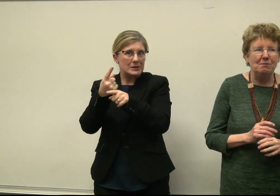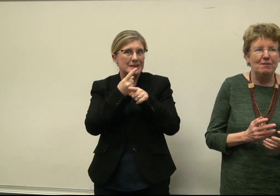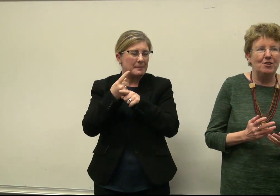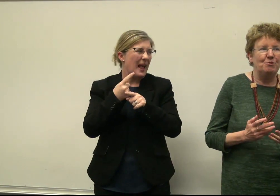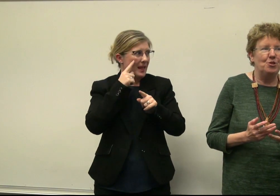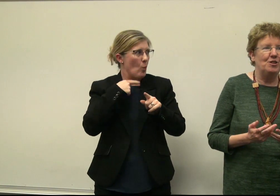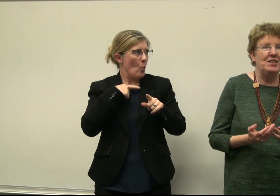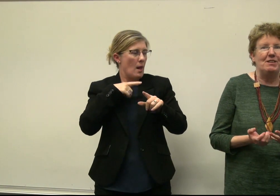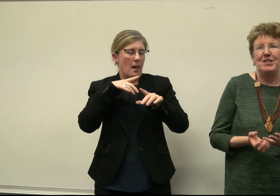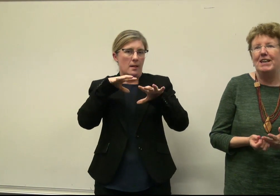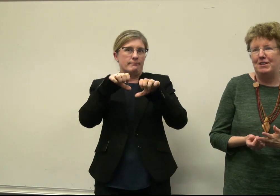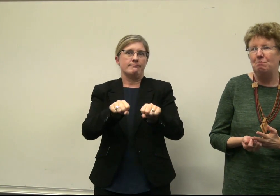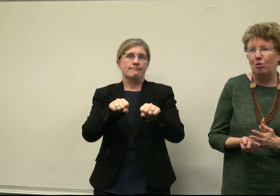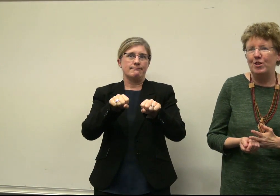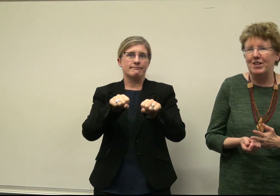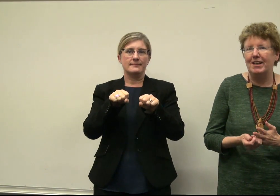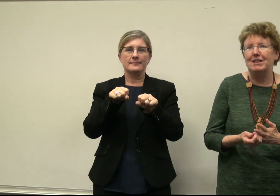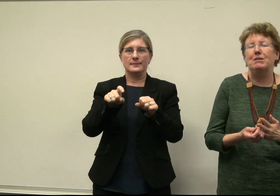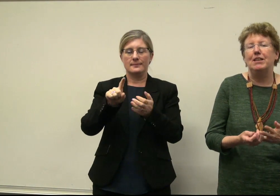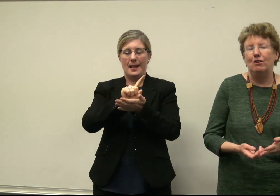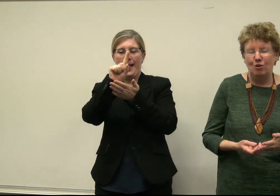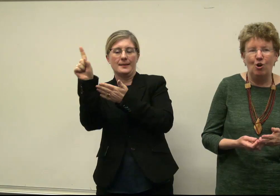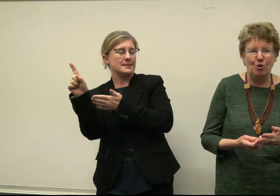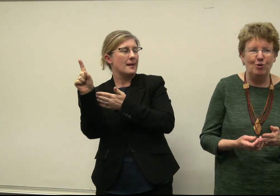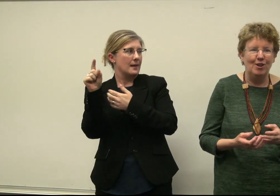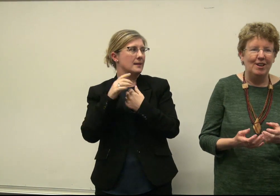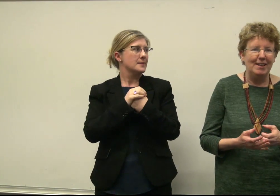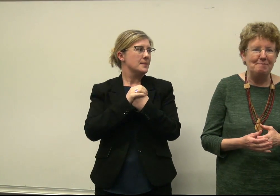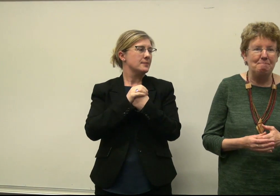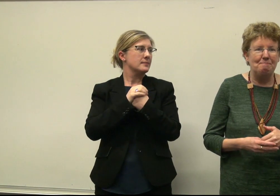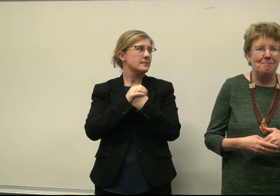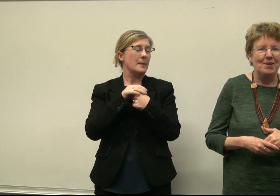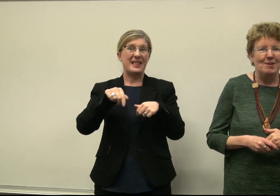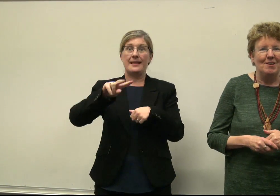really pleased that we've had, this is our second input this academic year on